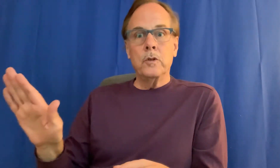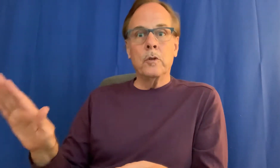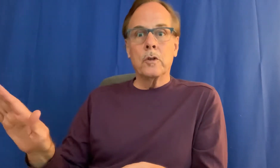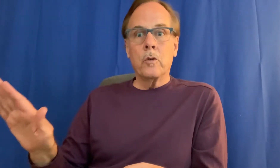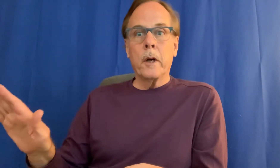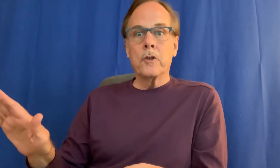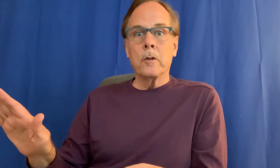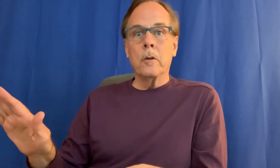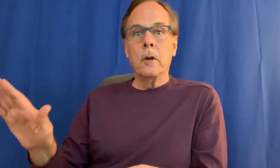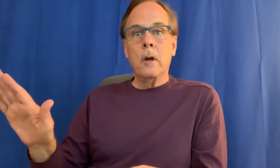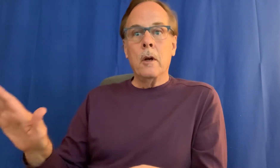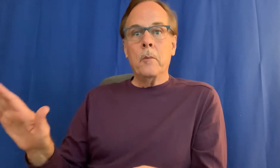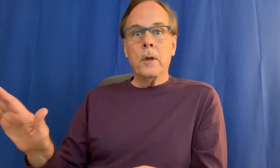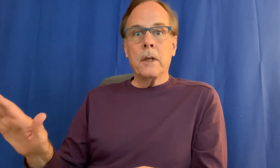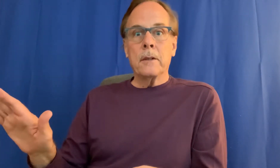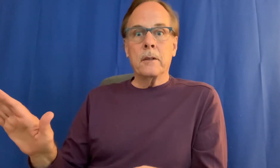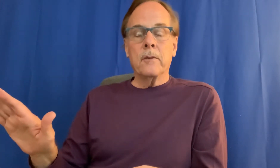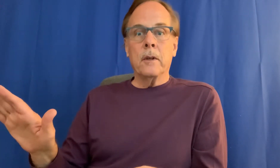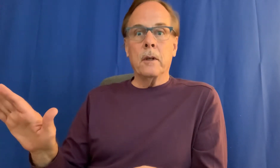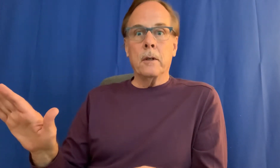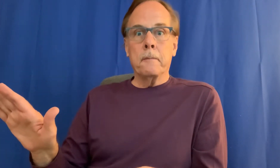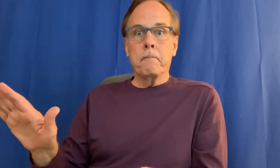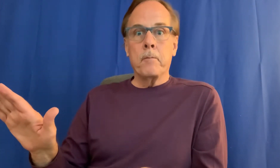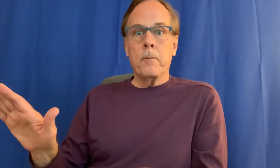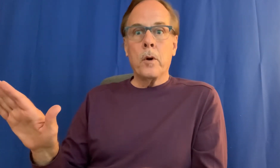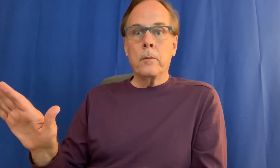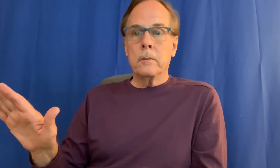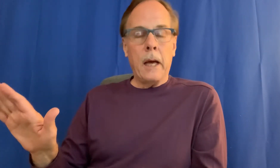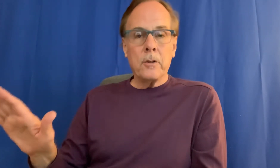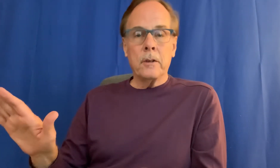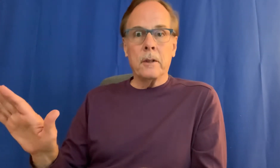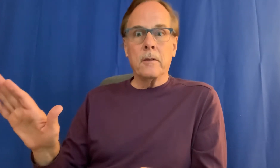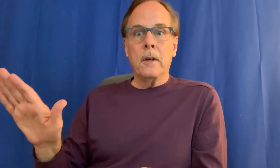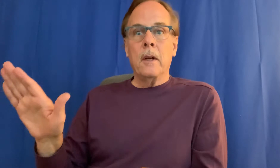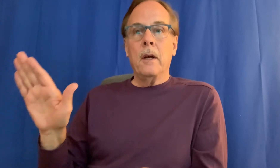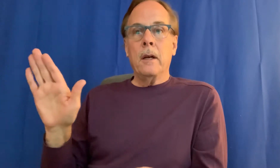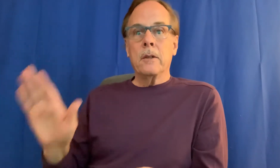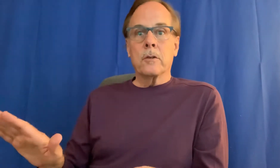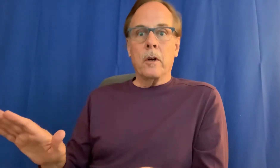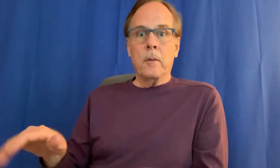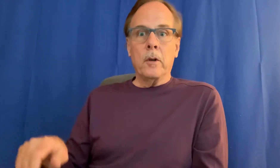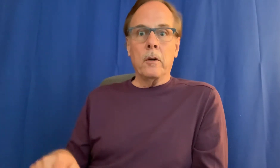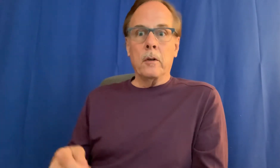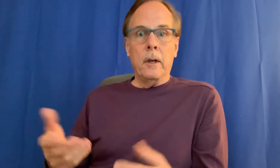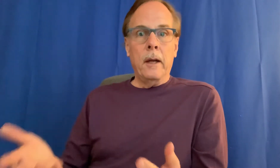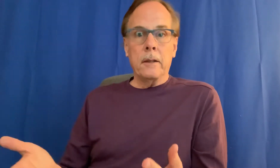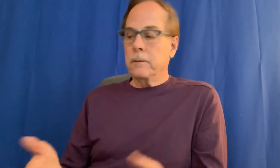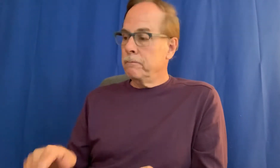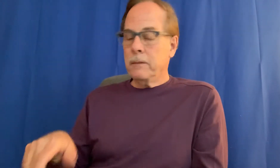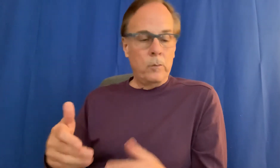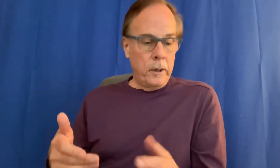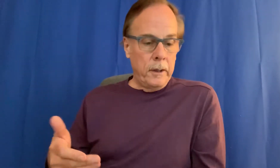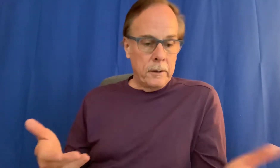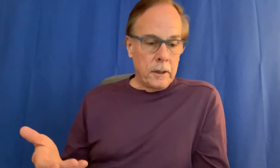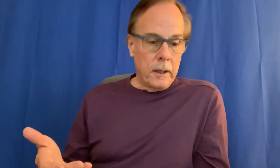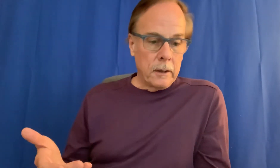a directional possessive adjective and describe her. And what he is saying,